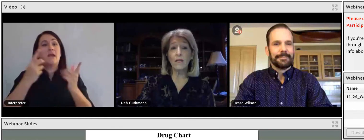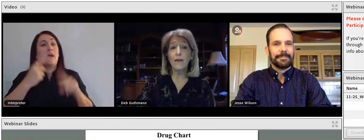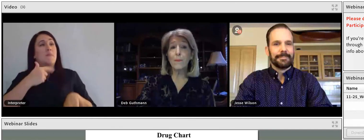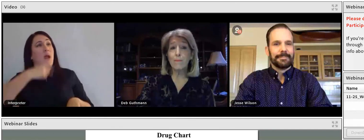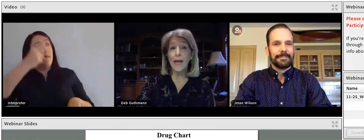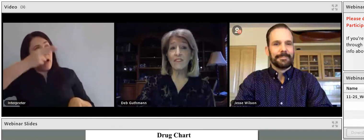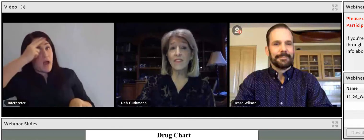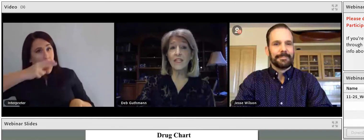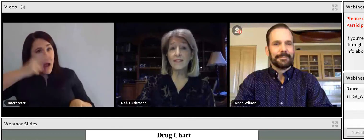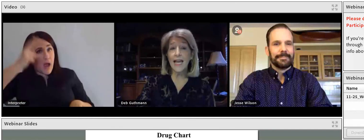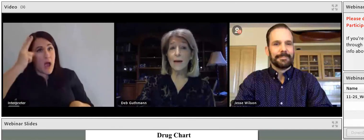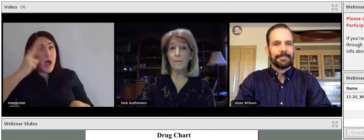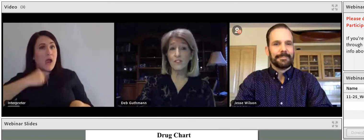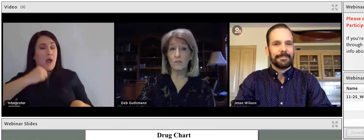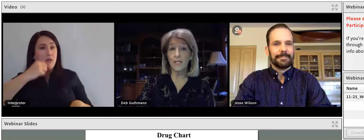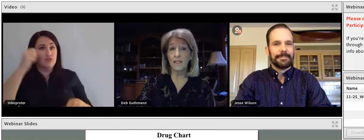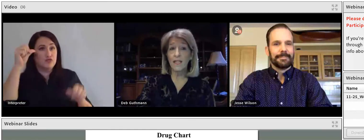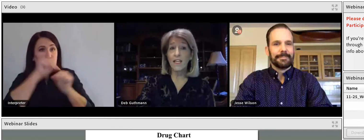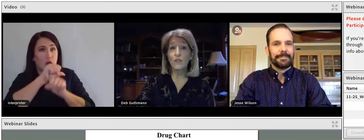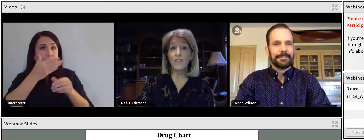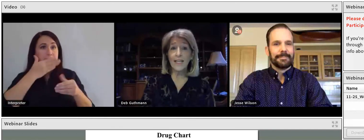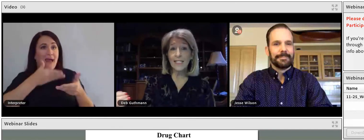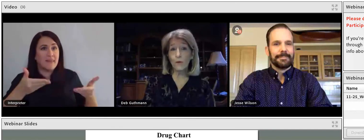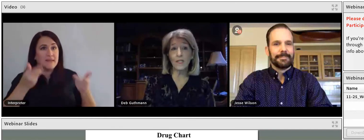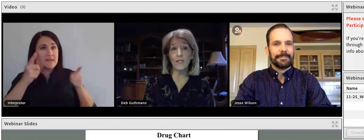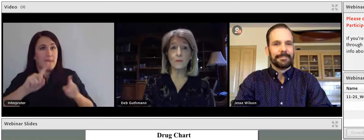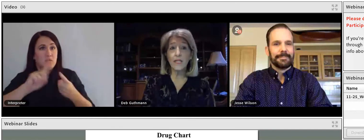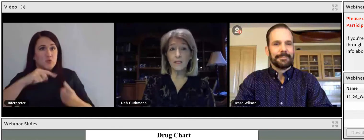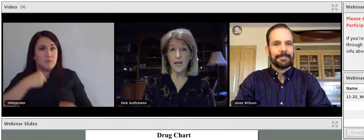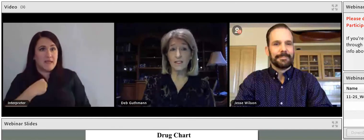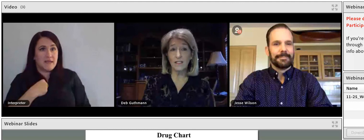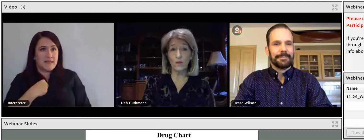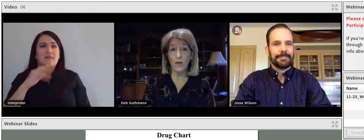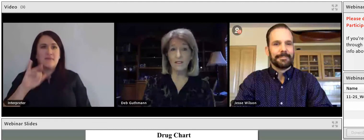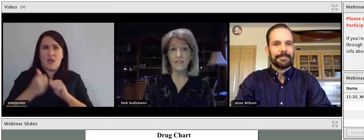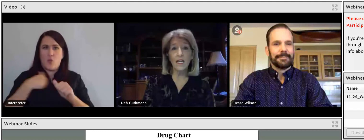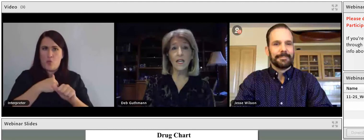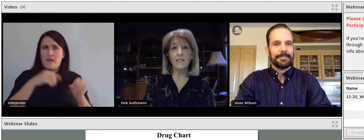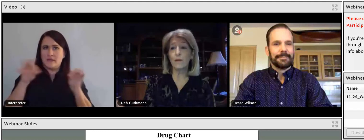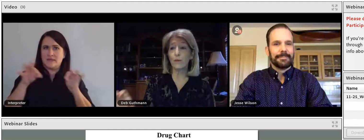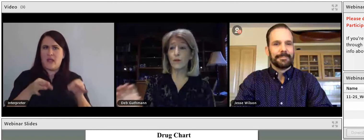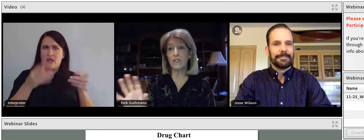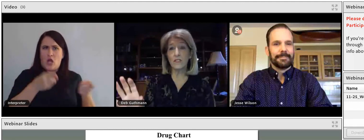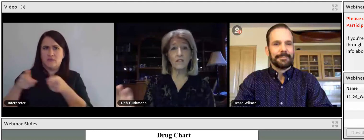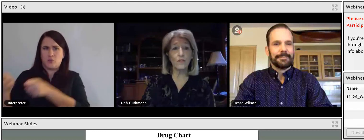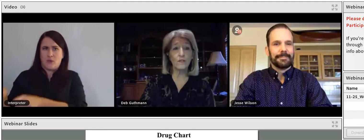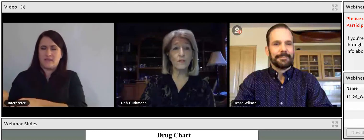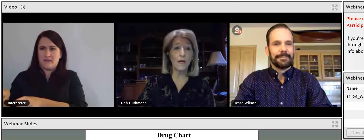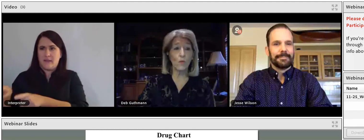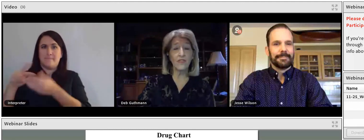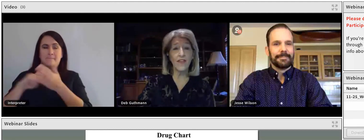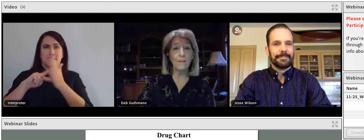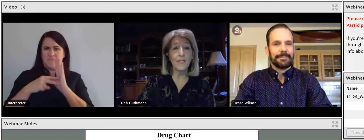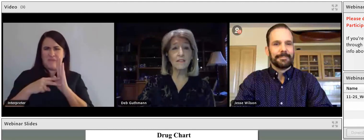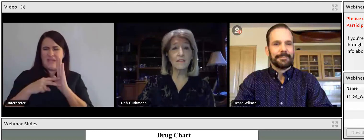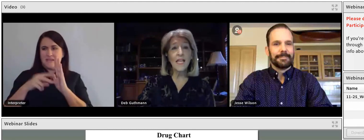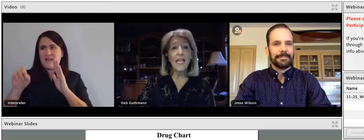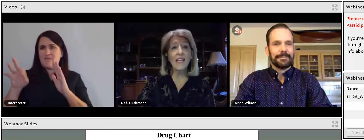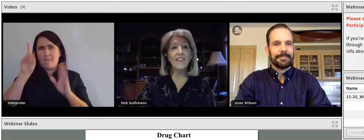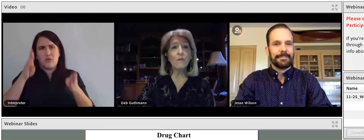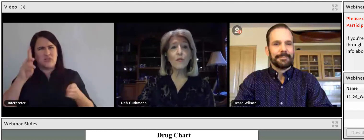or drunk, bad things happen to me. So that's how we explain consequences in case a person is confused about what